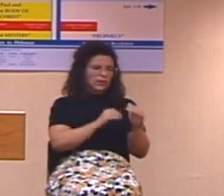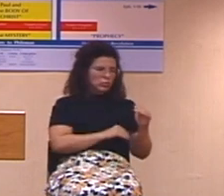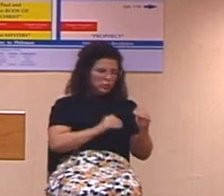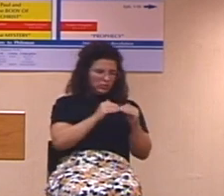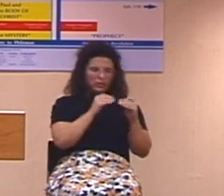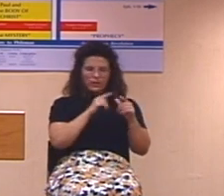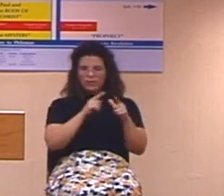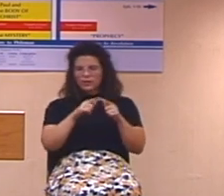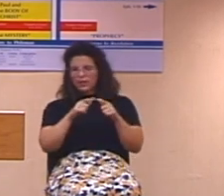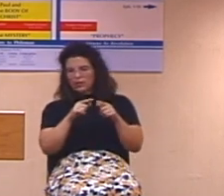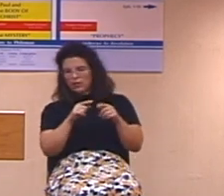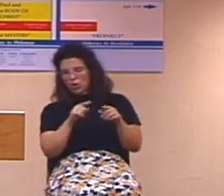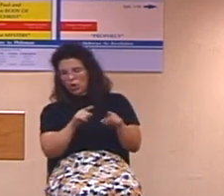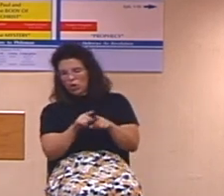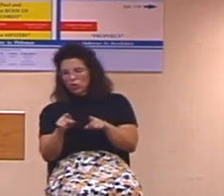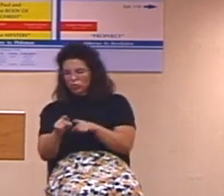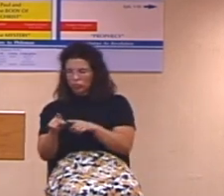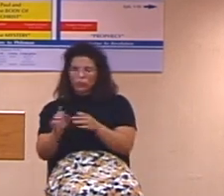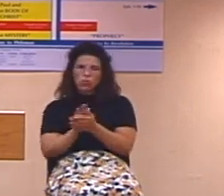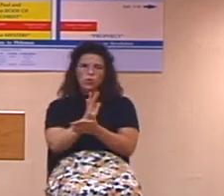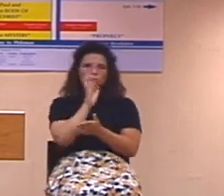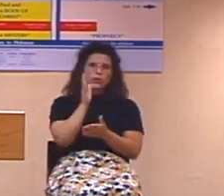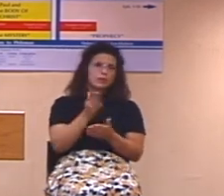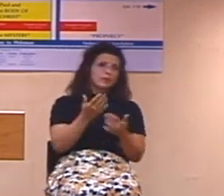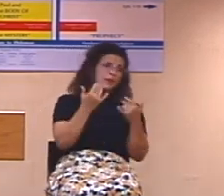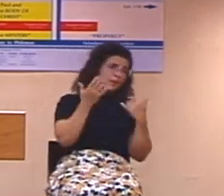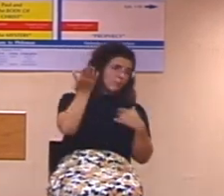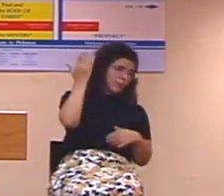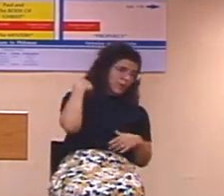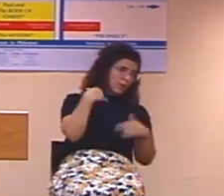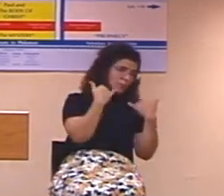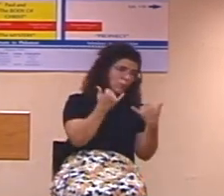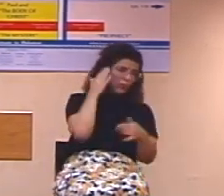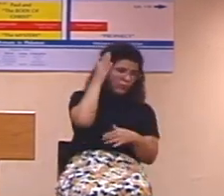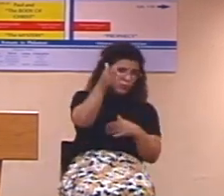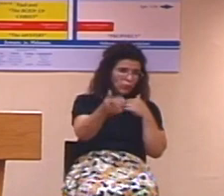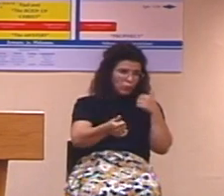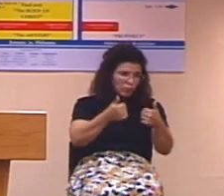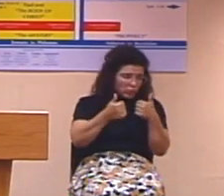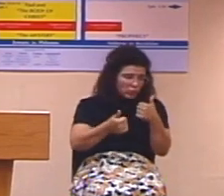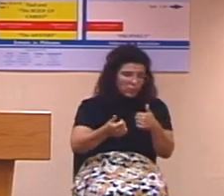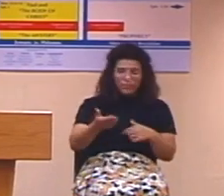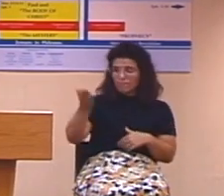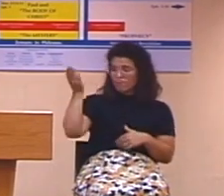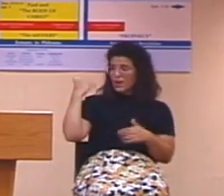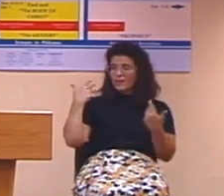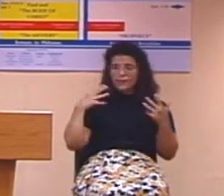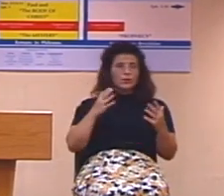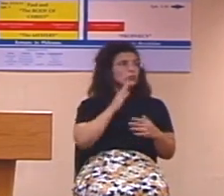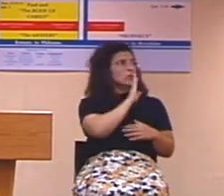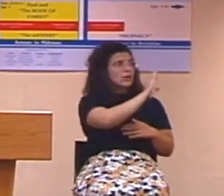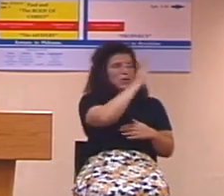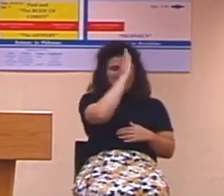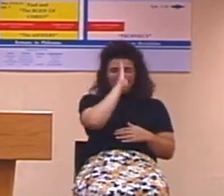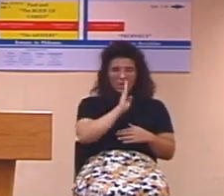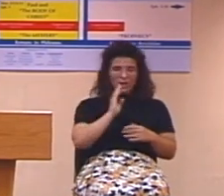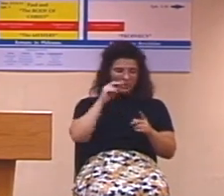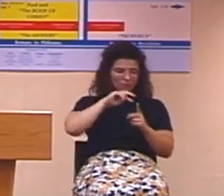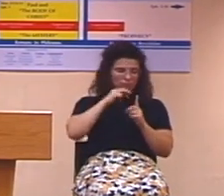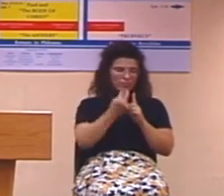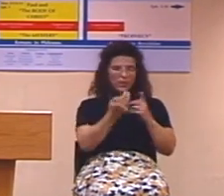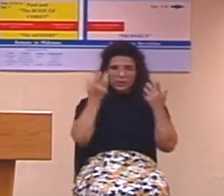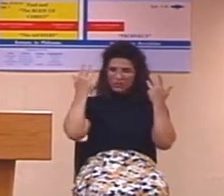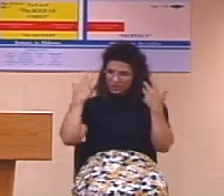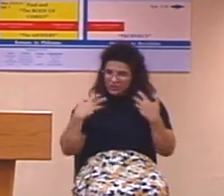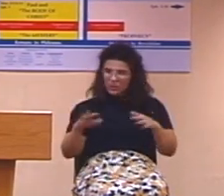also what? Is that present, past, or future? It's past. In His mind, it is